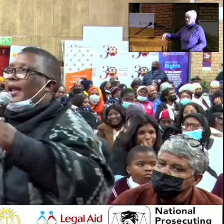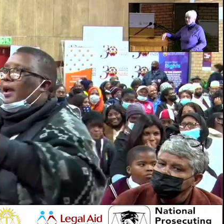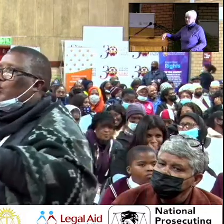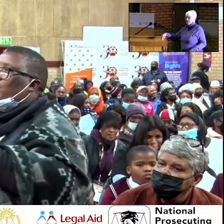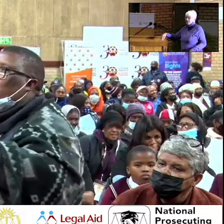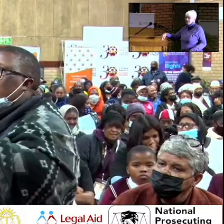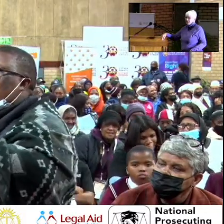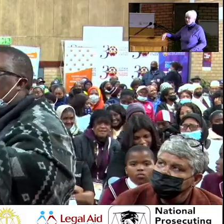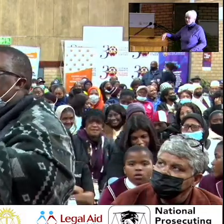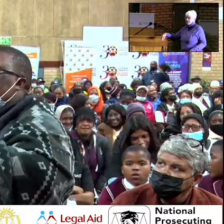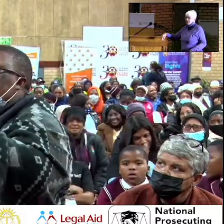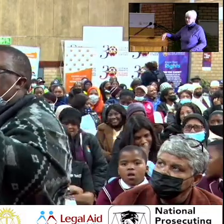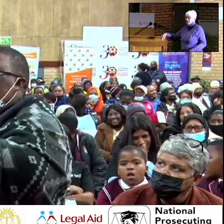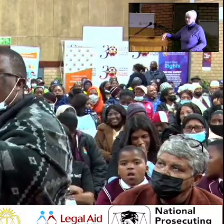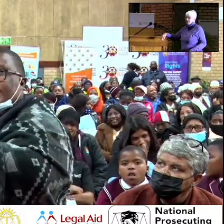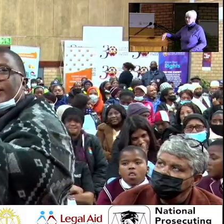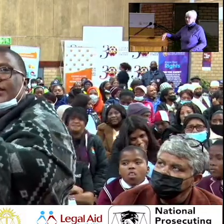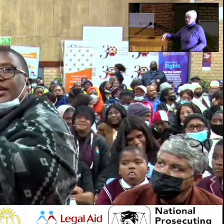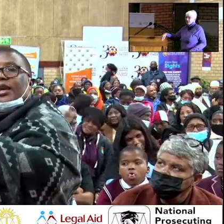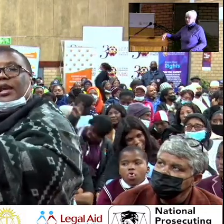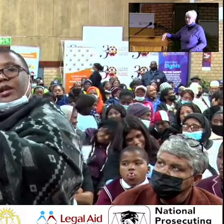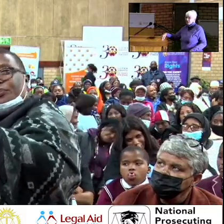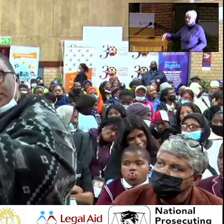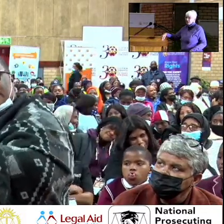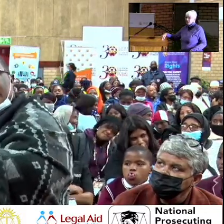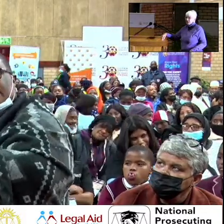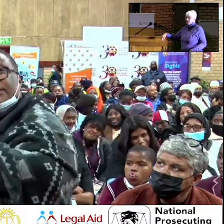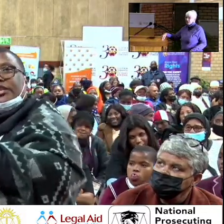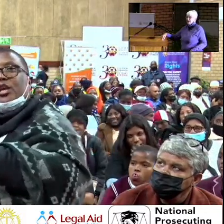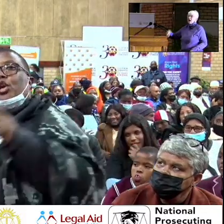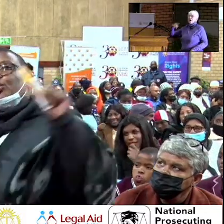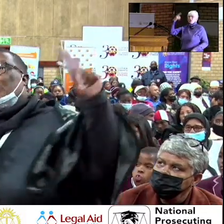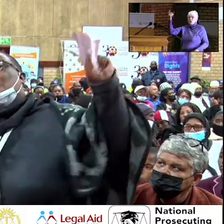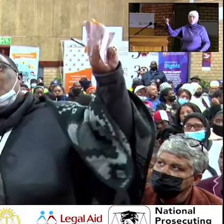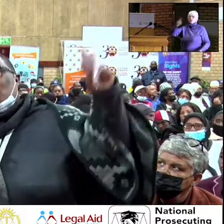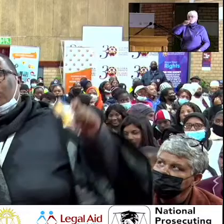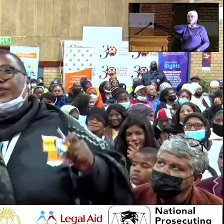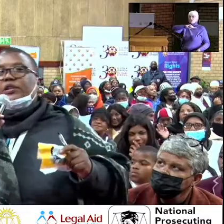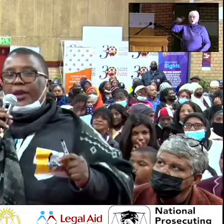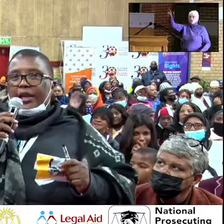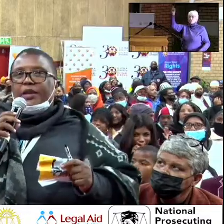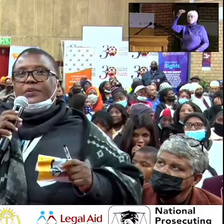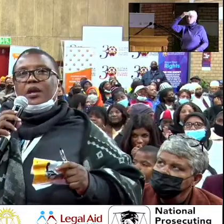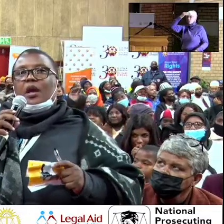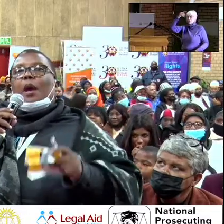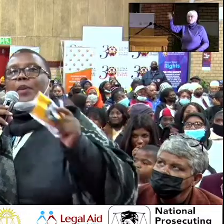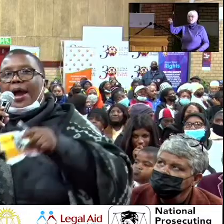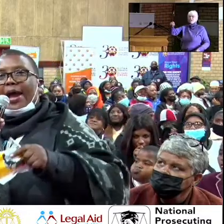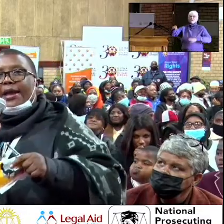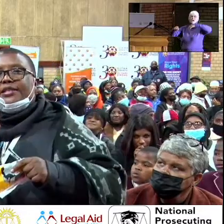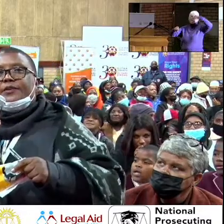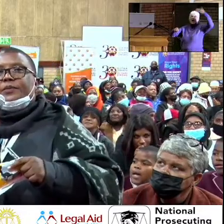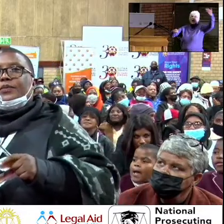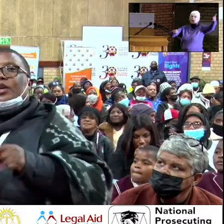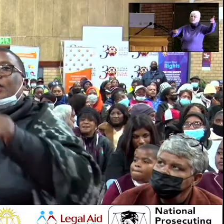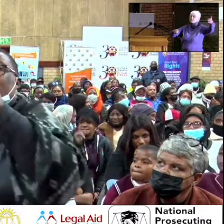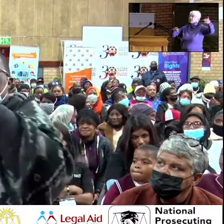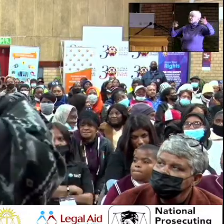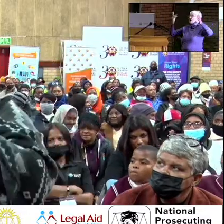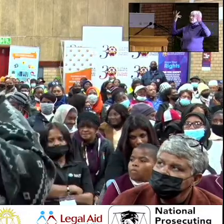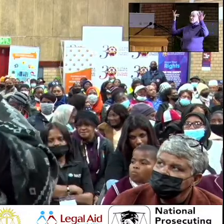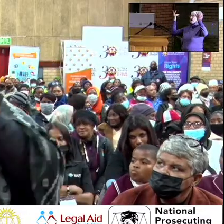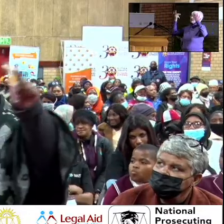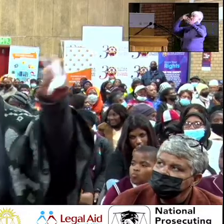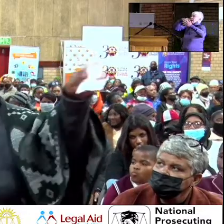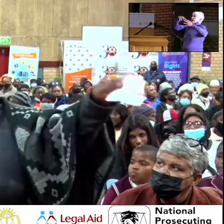are allowed to stand in the rain at the police station due to COVID, perhaps. But if you